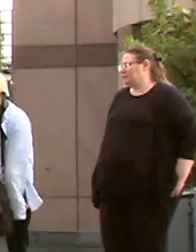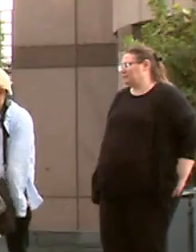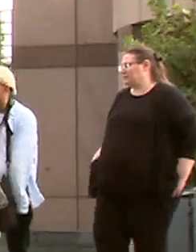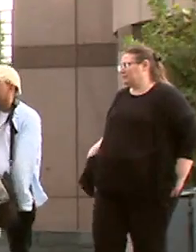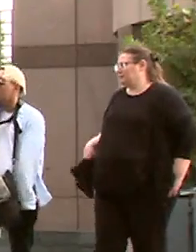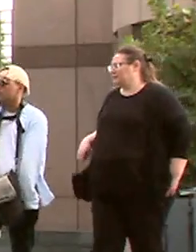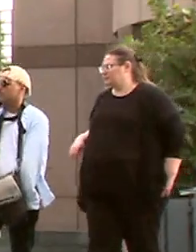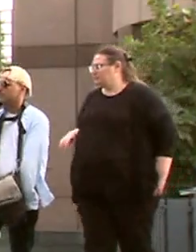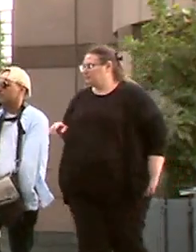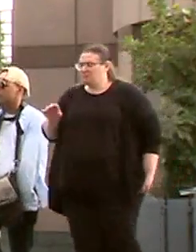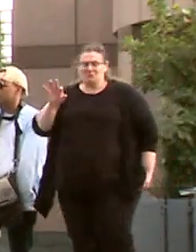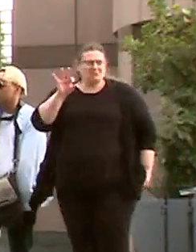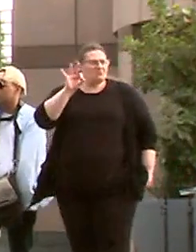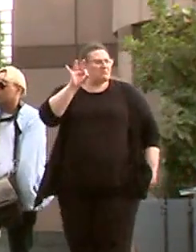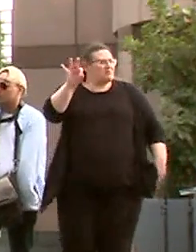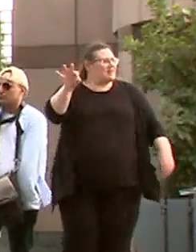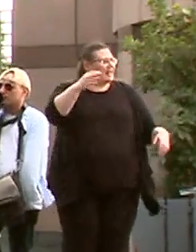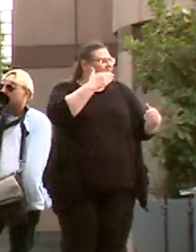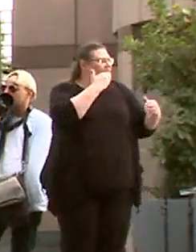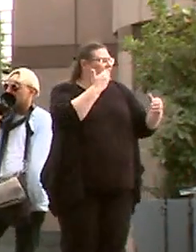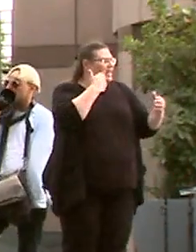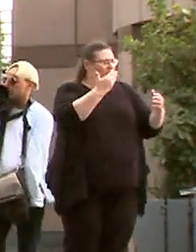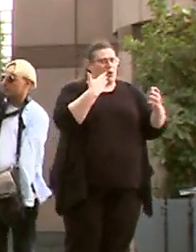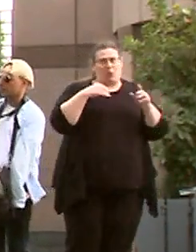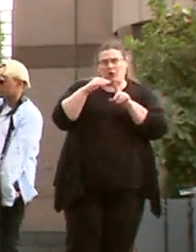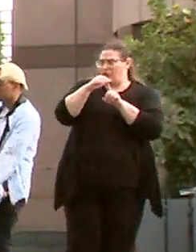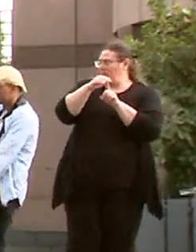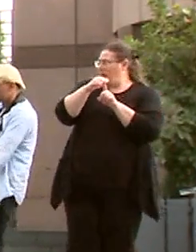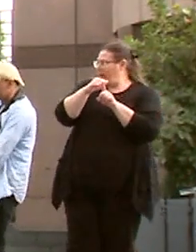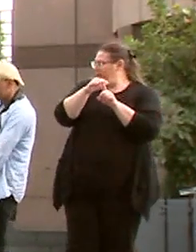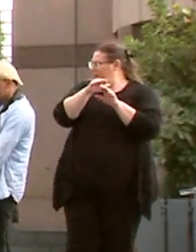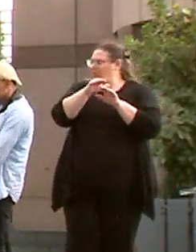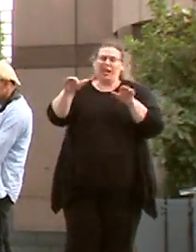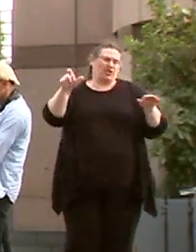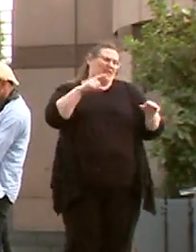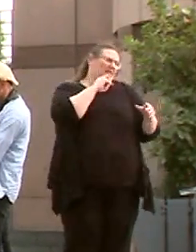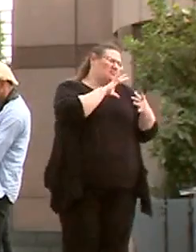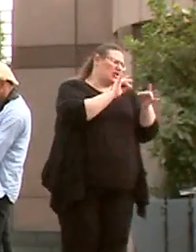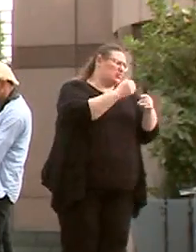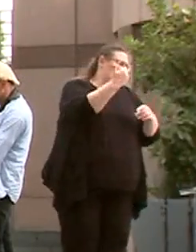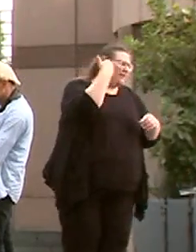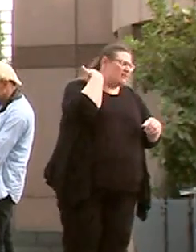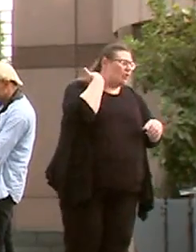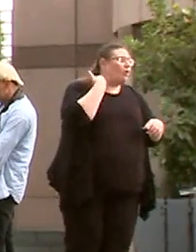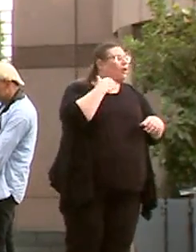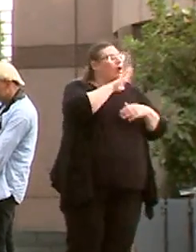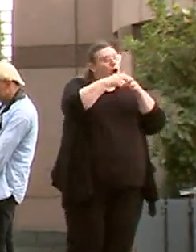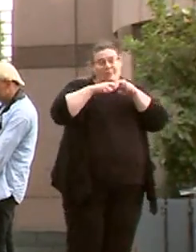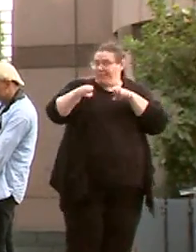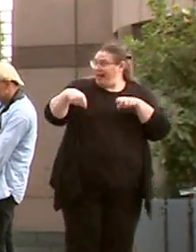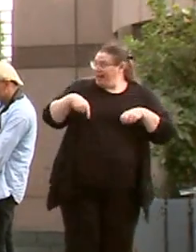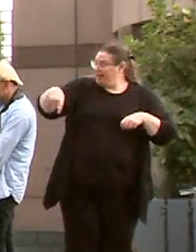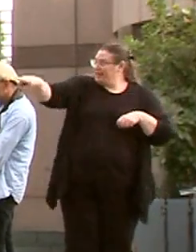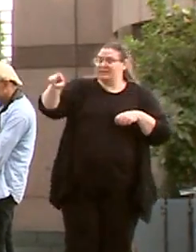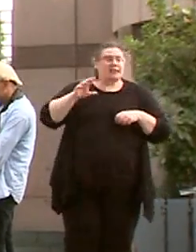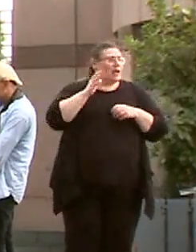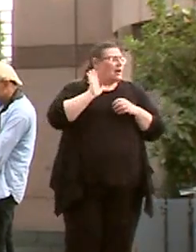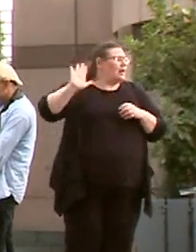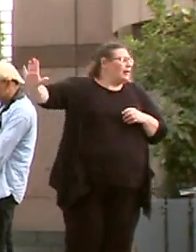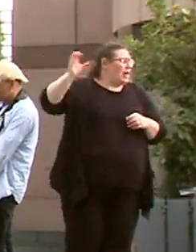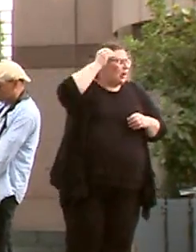No, thank you. And you know, I just want to remind everybody, and I should have done this in the beginning, but all of the panelists, their opinions are their